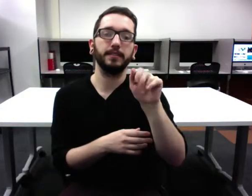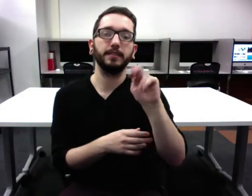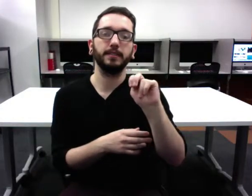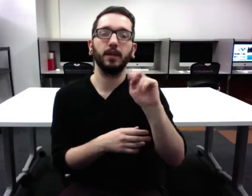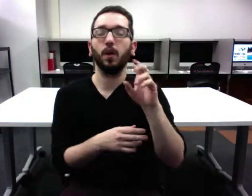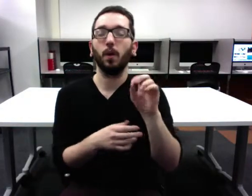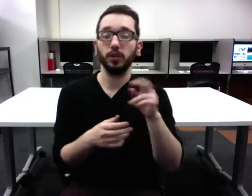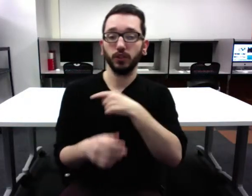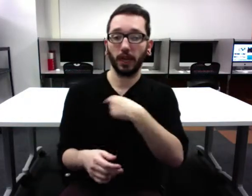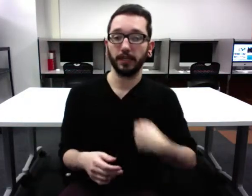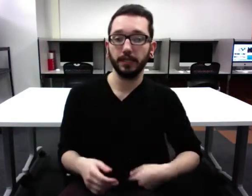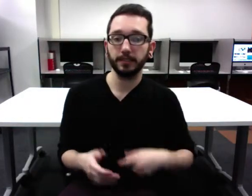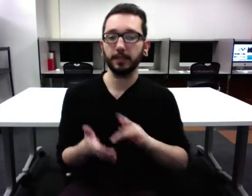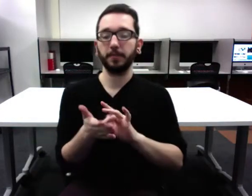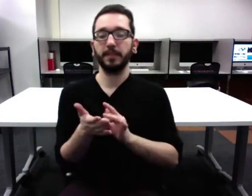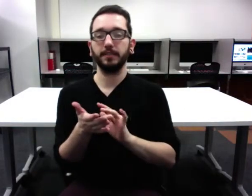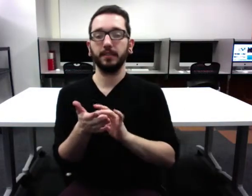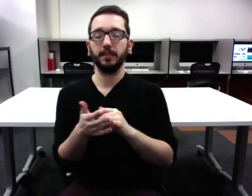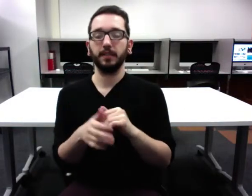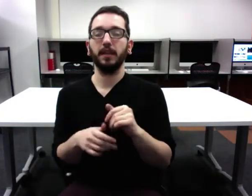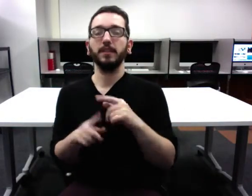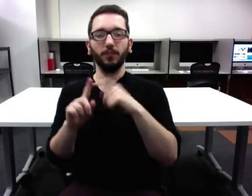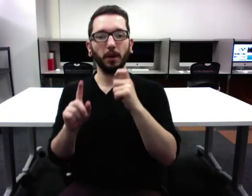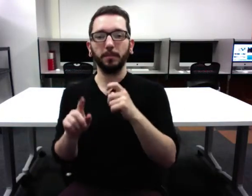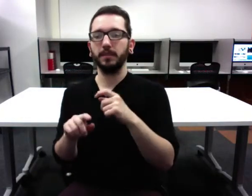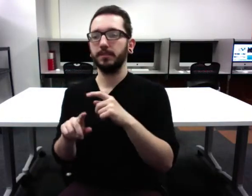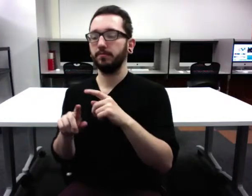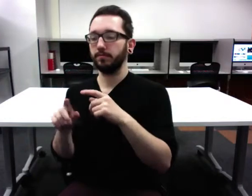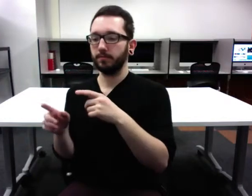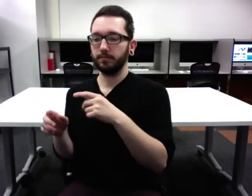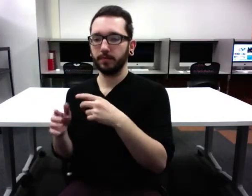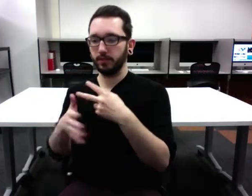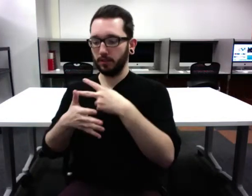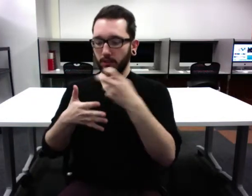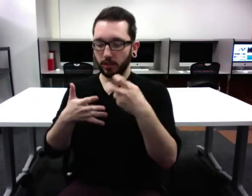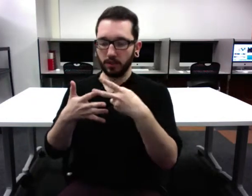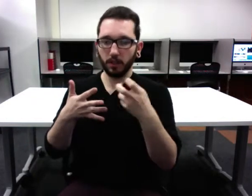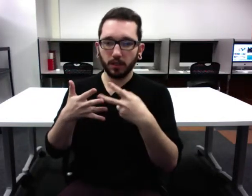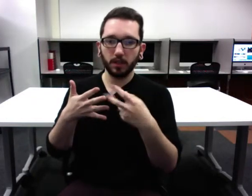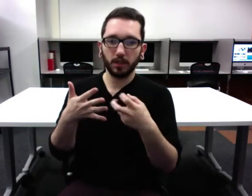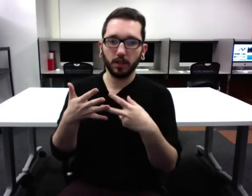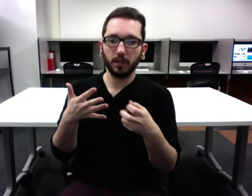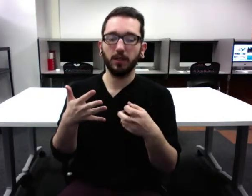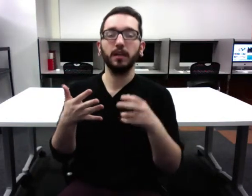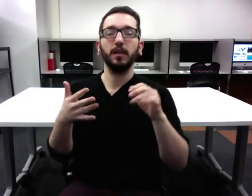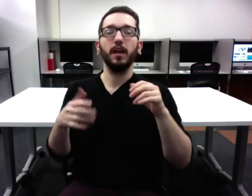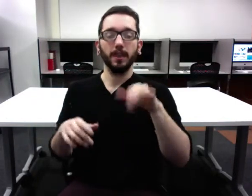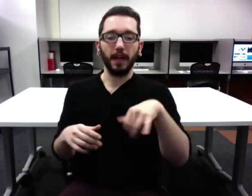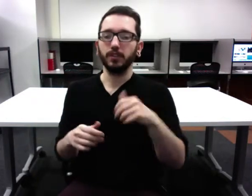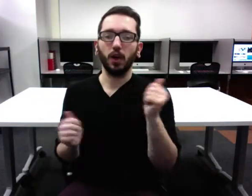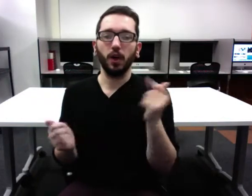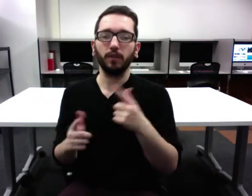these draw from the other 4 domains. For example, in traditional Chinese medicine, biologically based practices, they